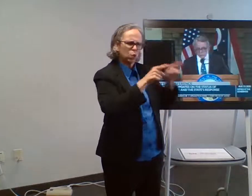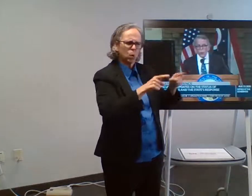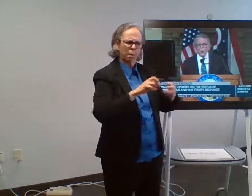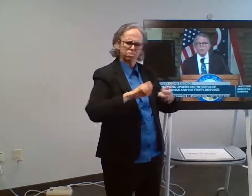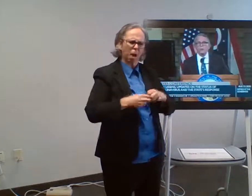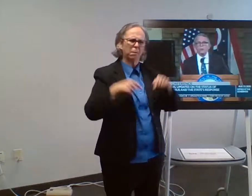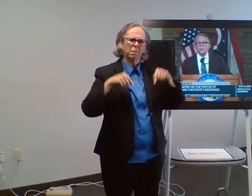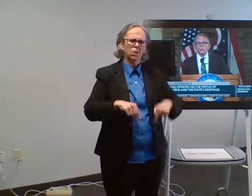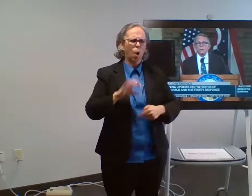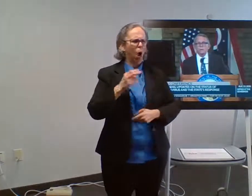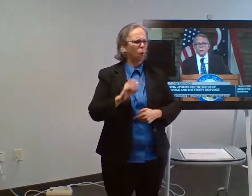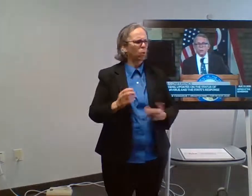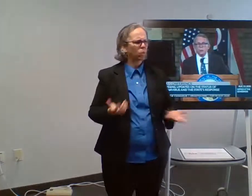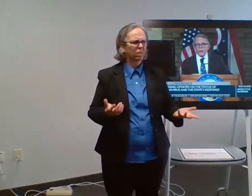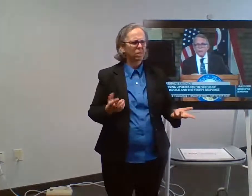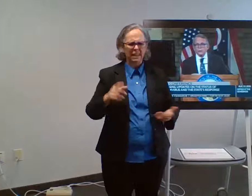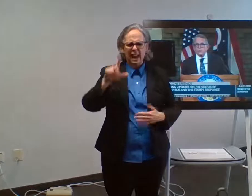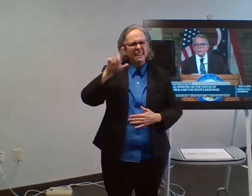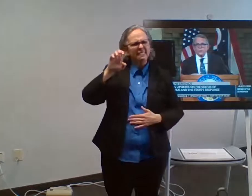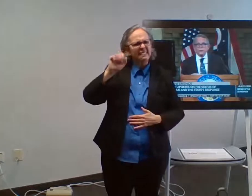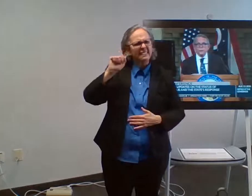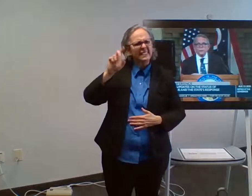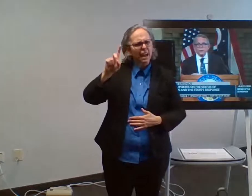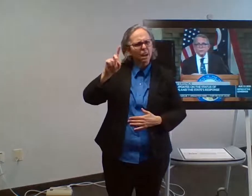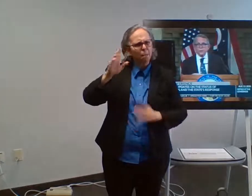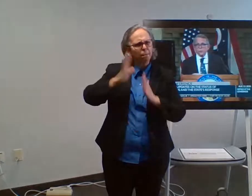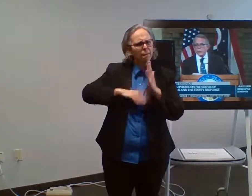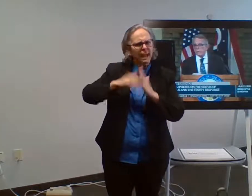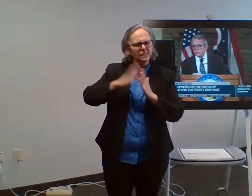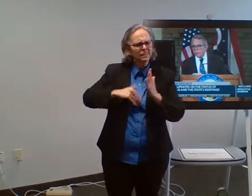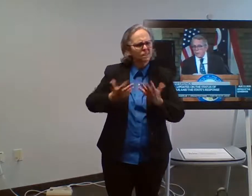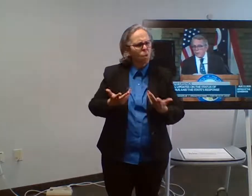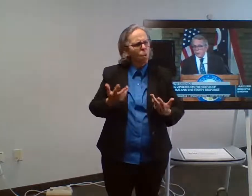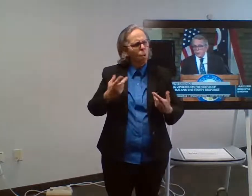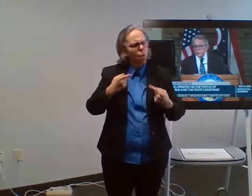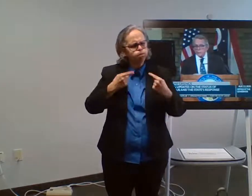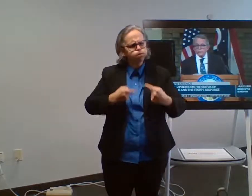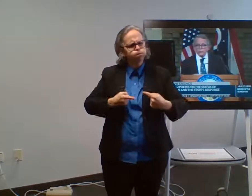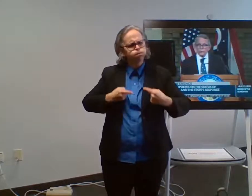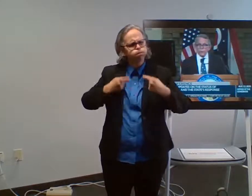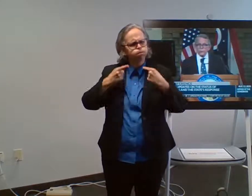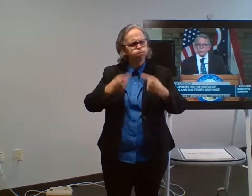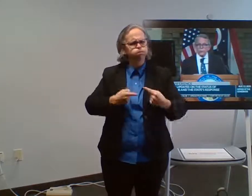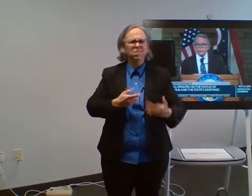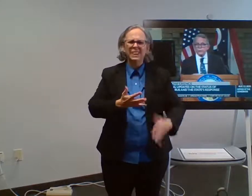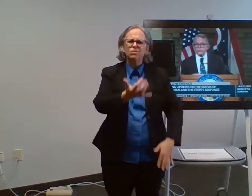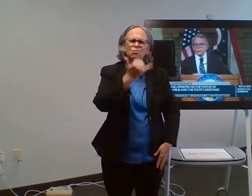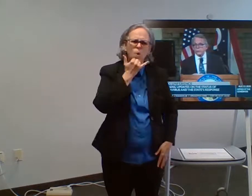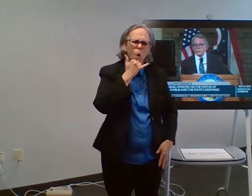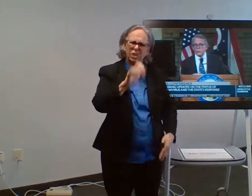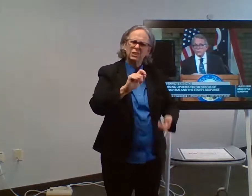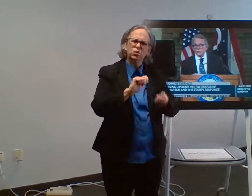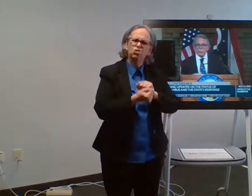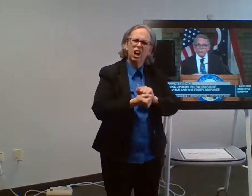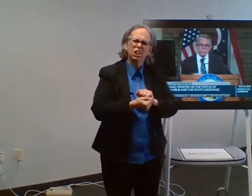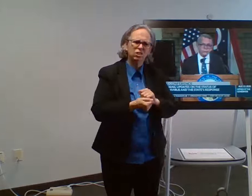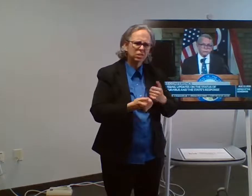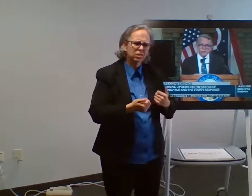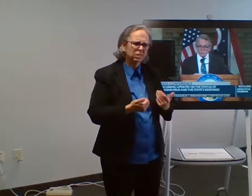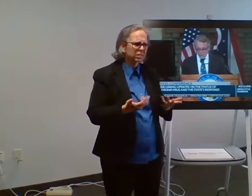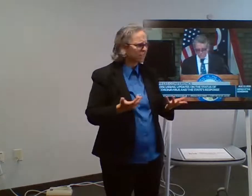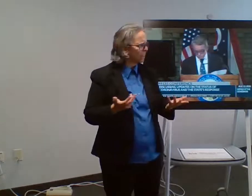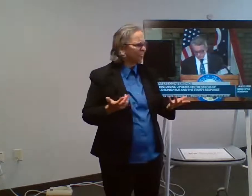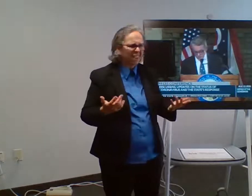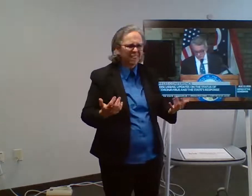today, but it's wrong. It's wrong. We have to change this. It's crazy that in the year 2020, we still have children who are being poisoned